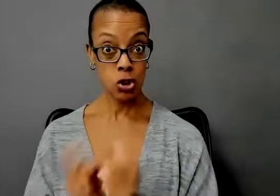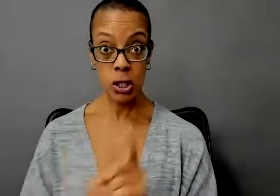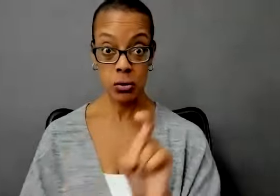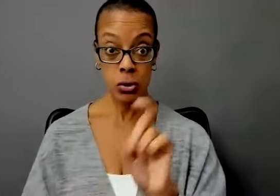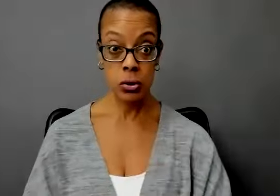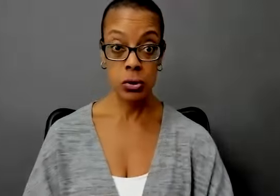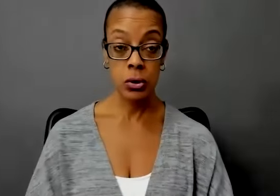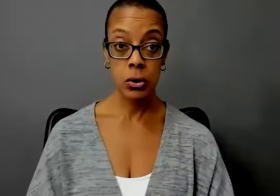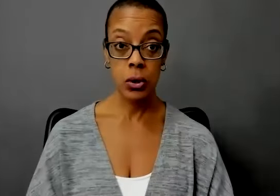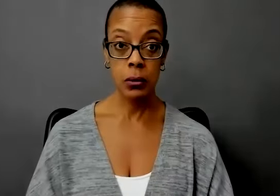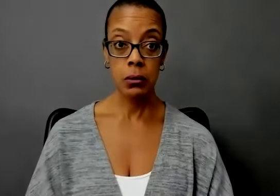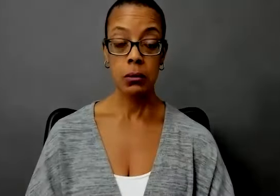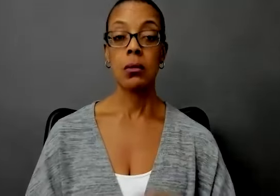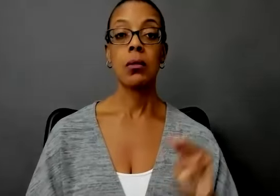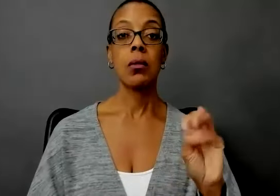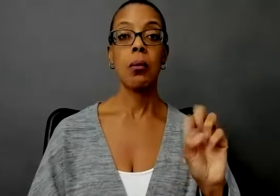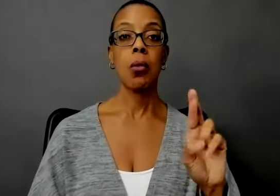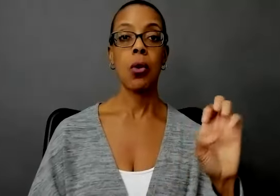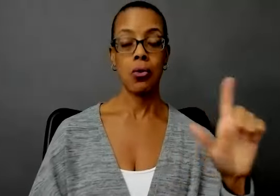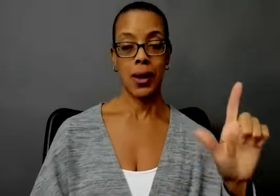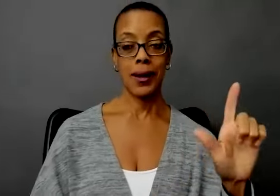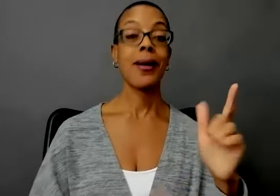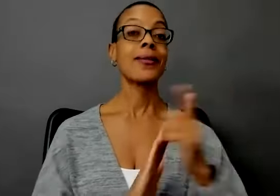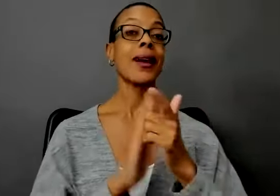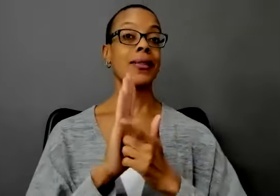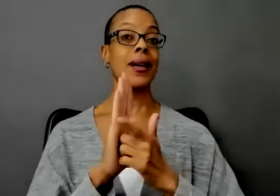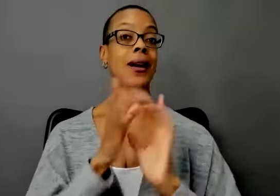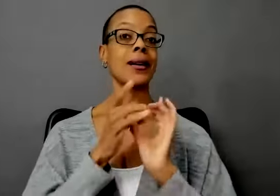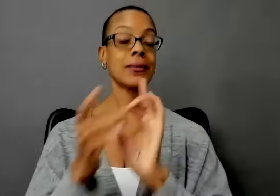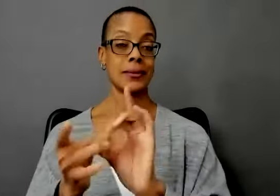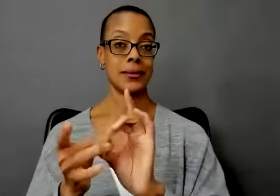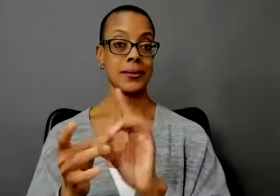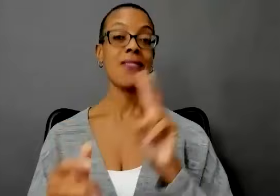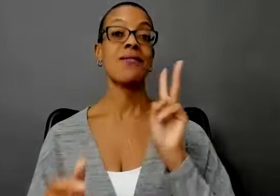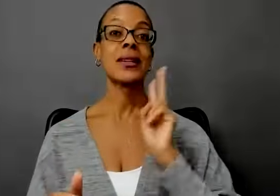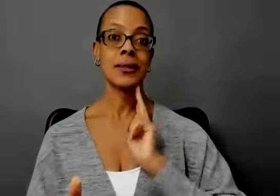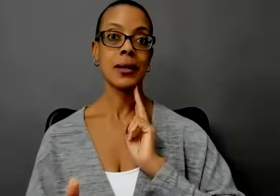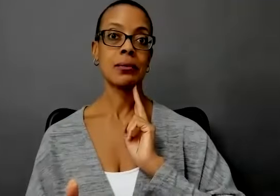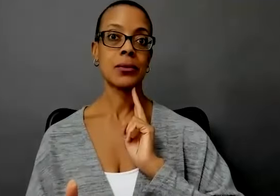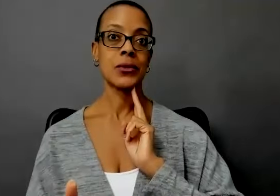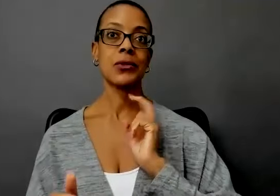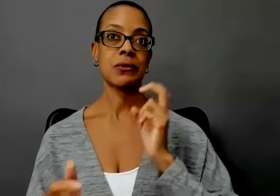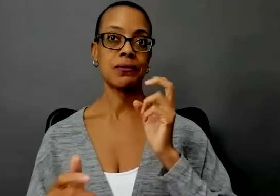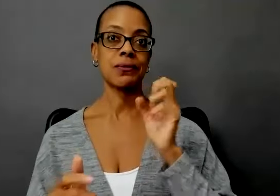So the law applies to victims of sexual offenses. So there's a list of them, and also